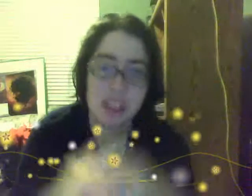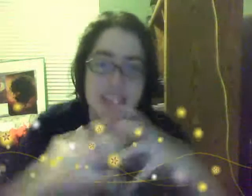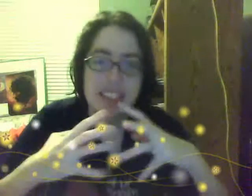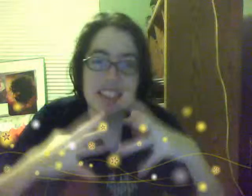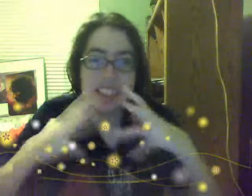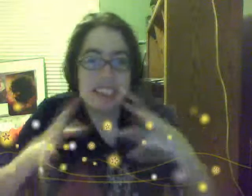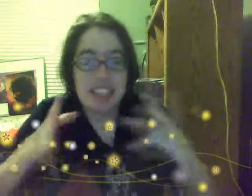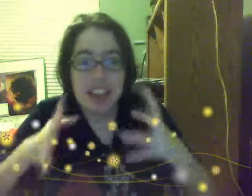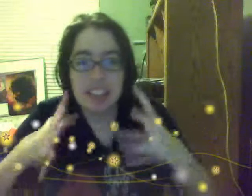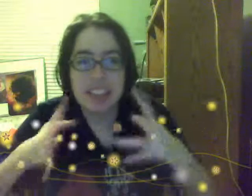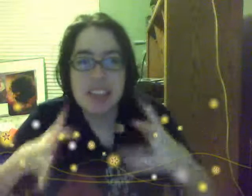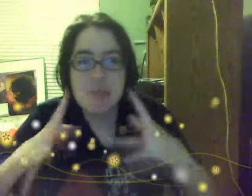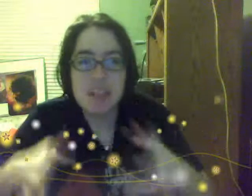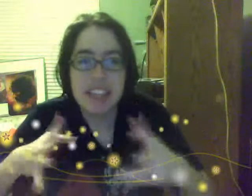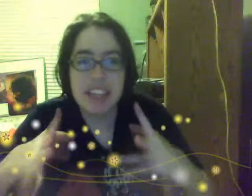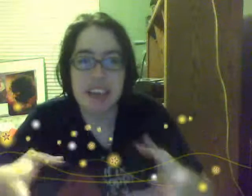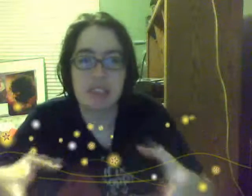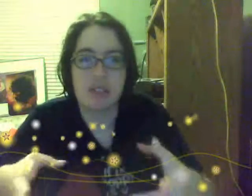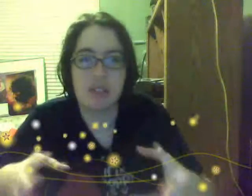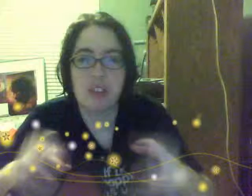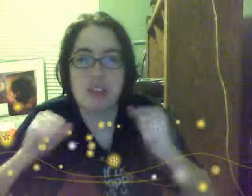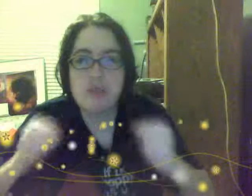can tell that he really cares for who he